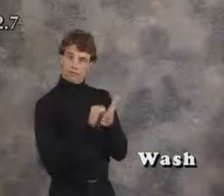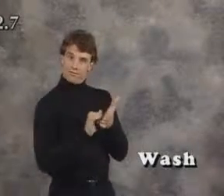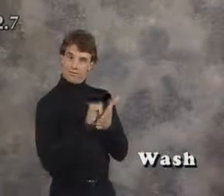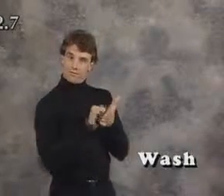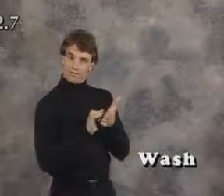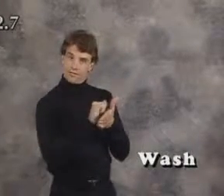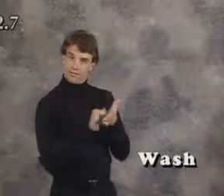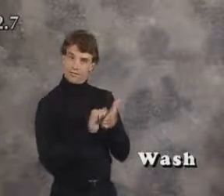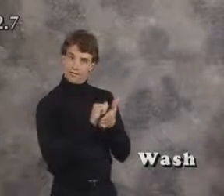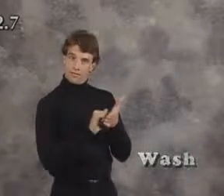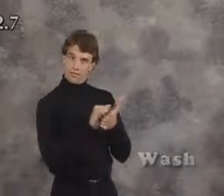Wash.